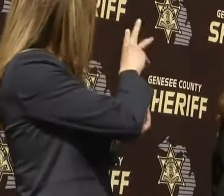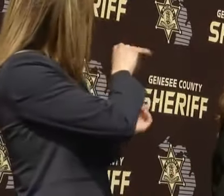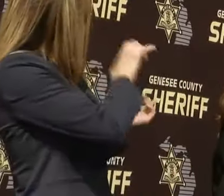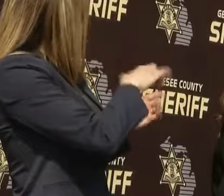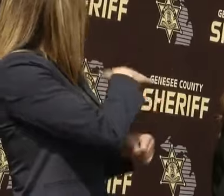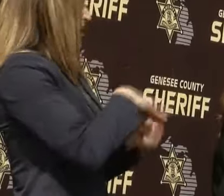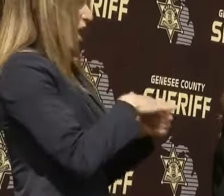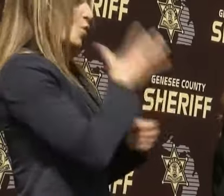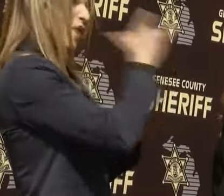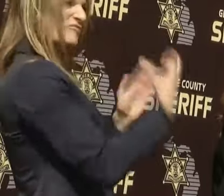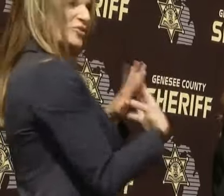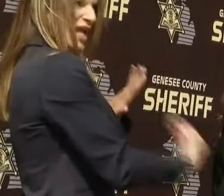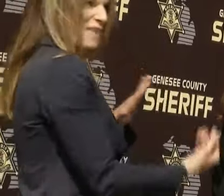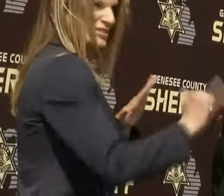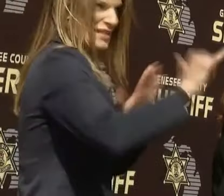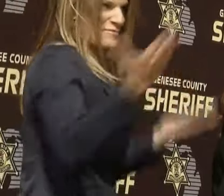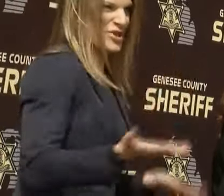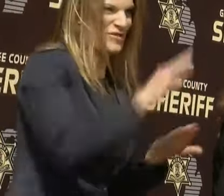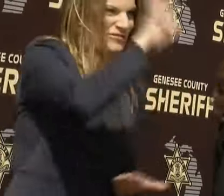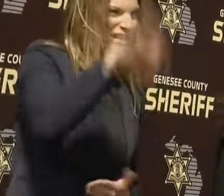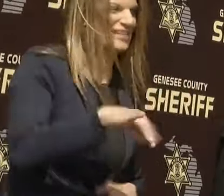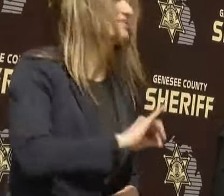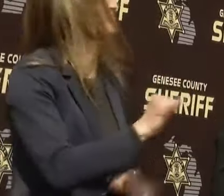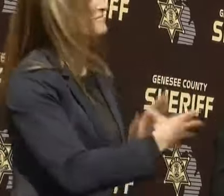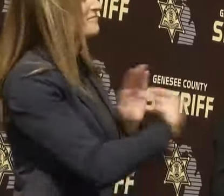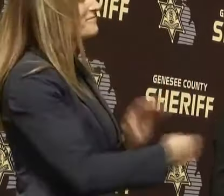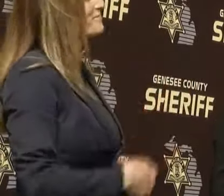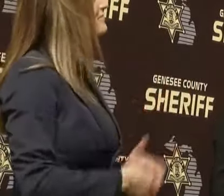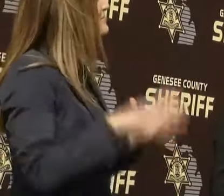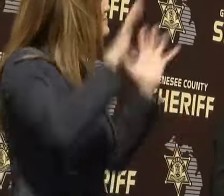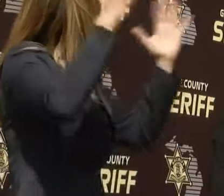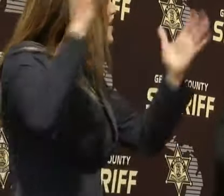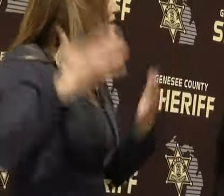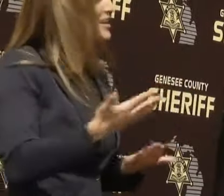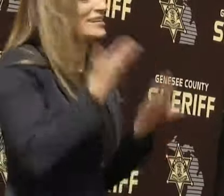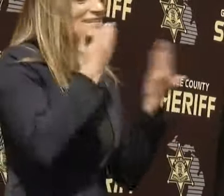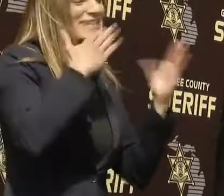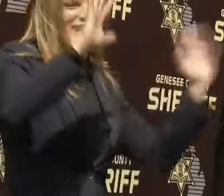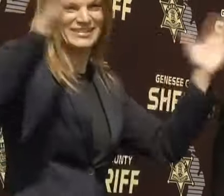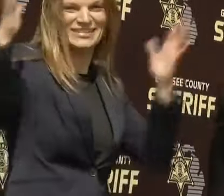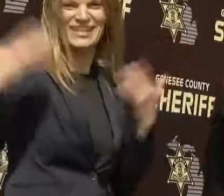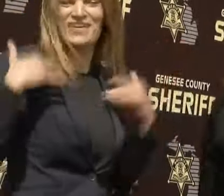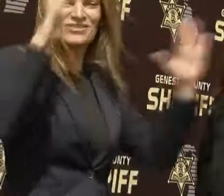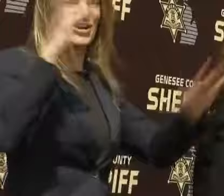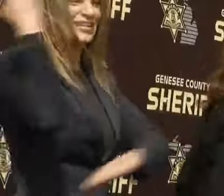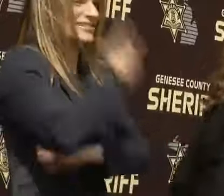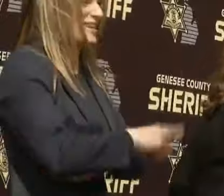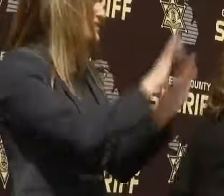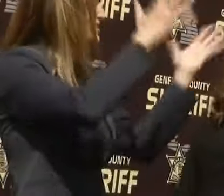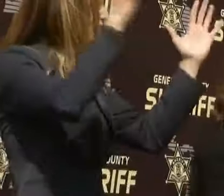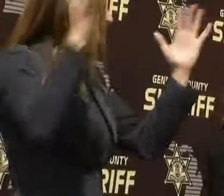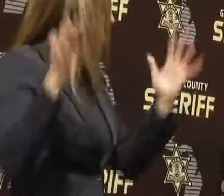is going to have to replicate it. All right. Thanks, everybody. Have a great day.